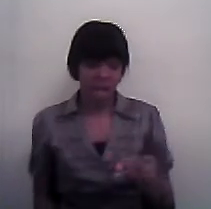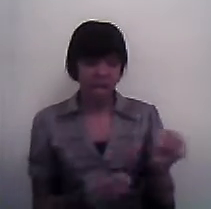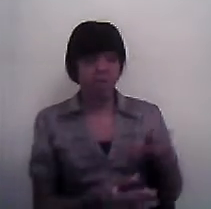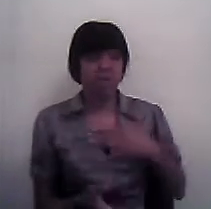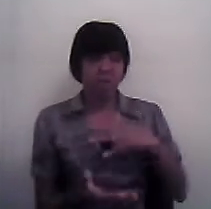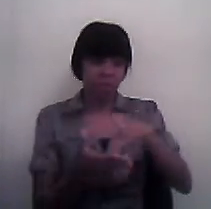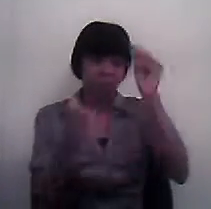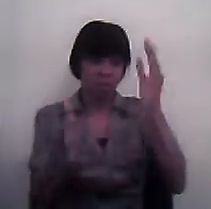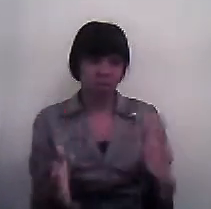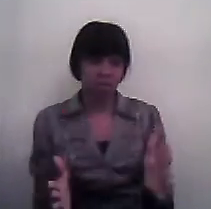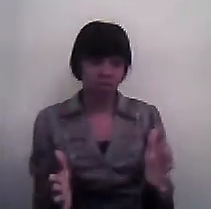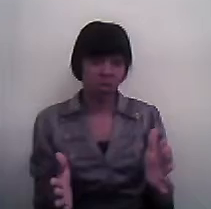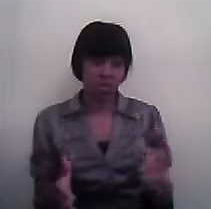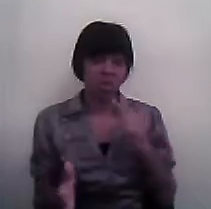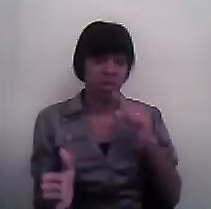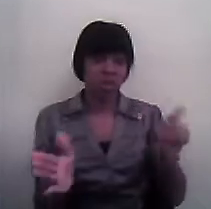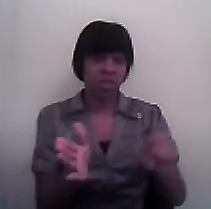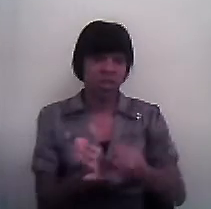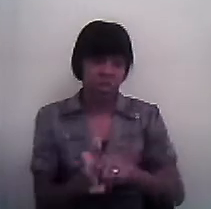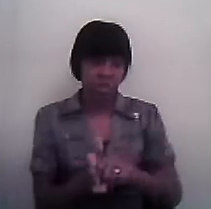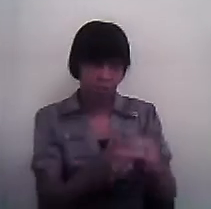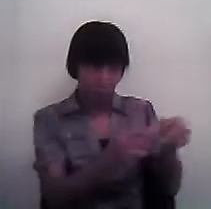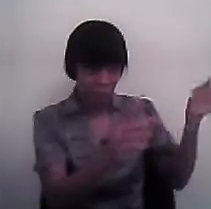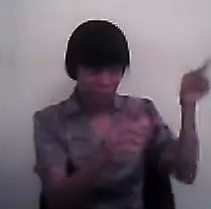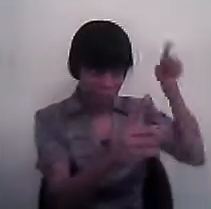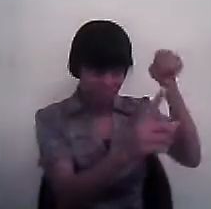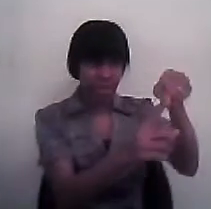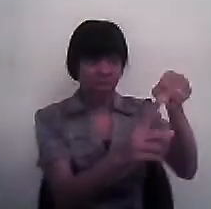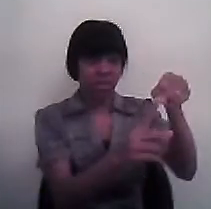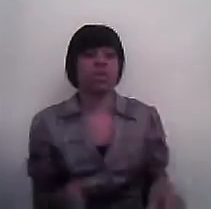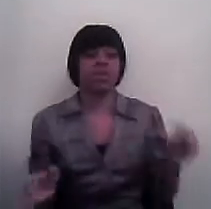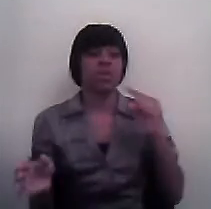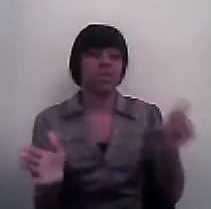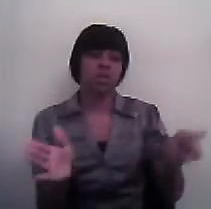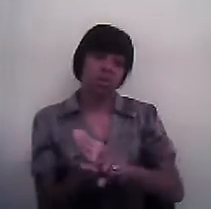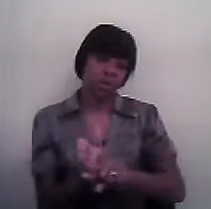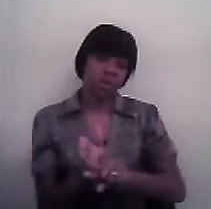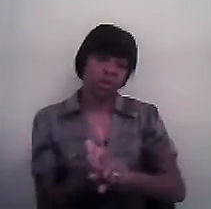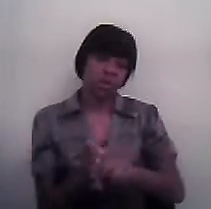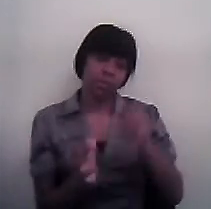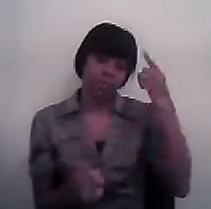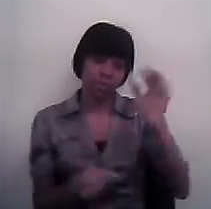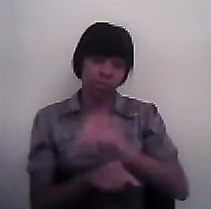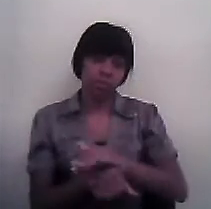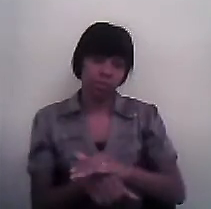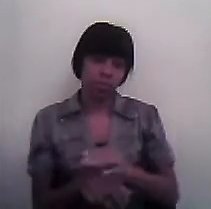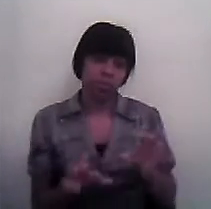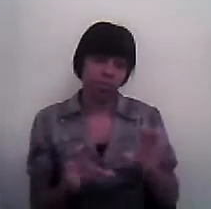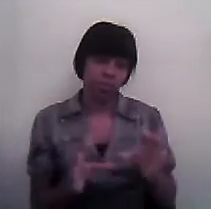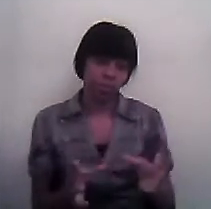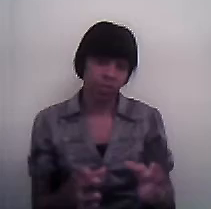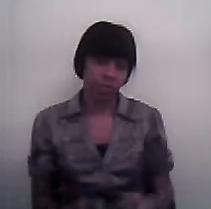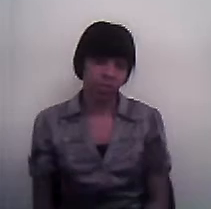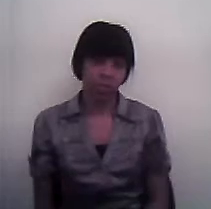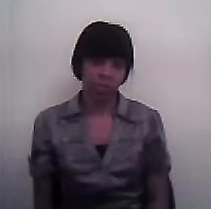particular content area. And I'm going to use two examples to really illustrate how you could do this on very different levels. First of all,